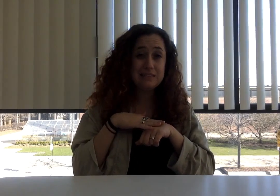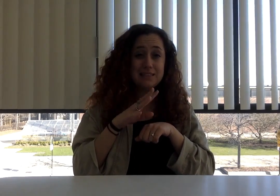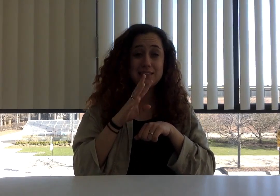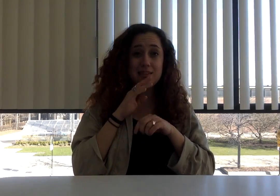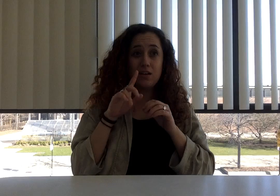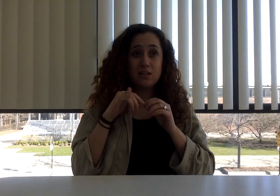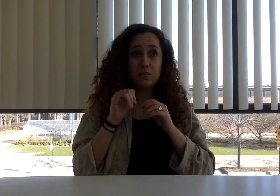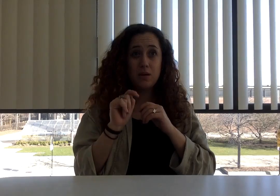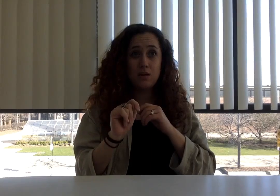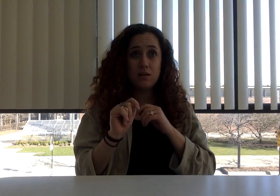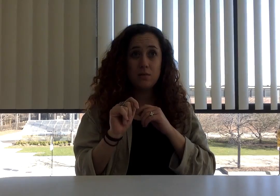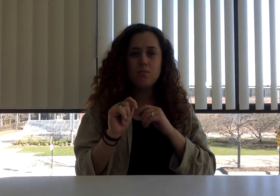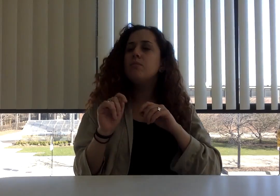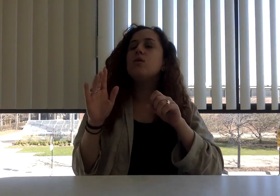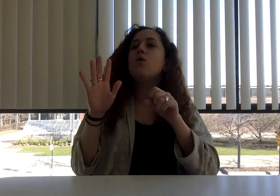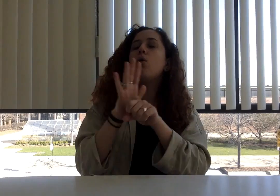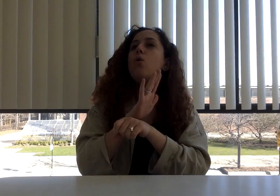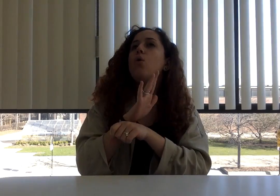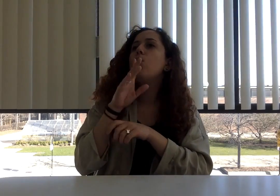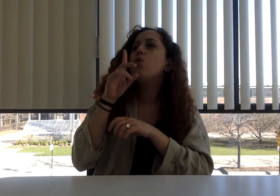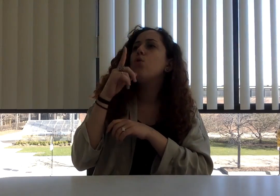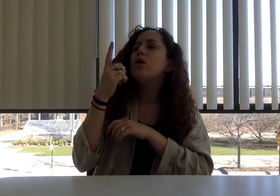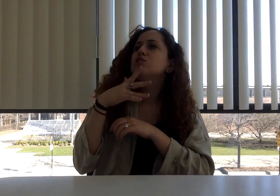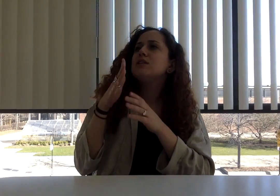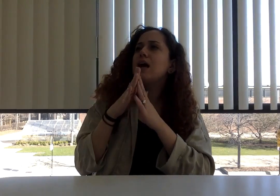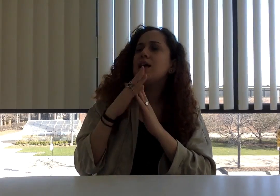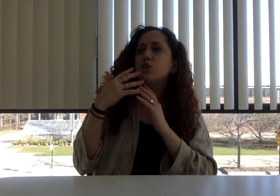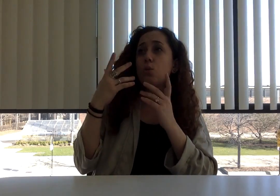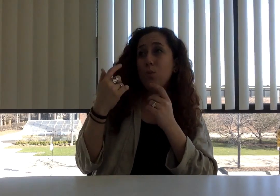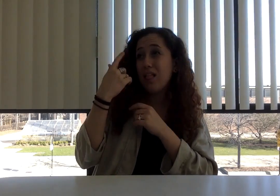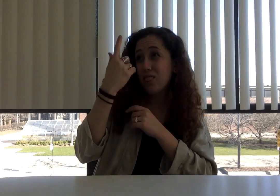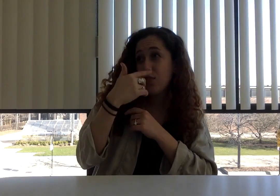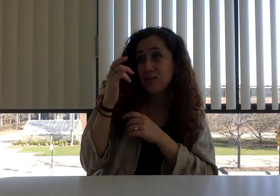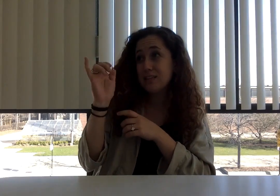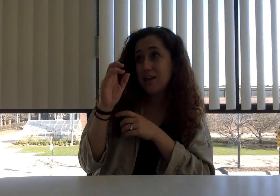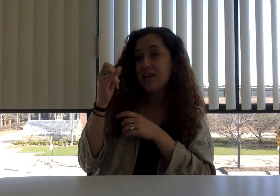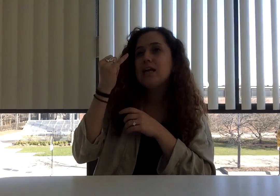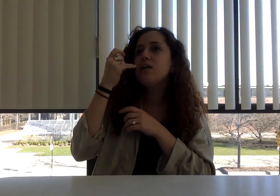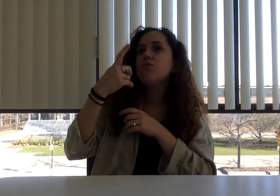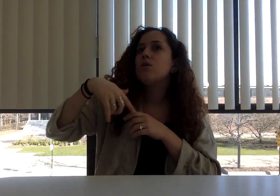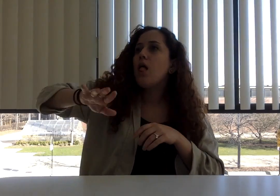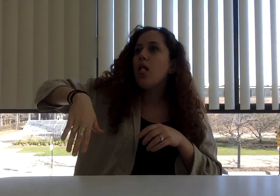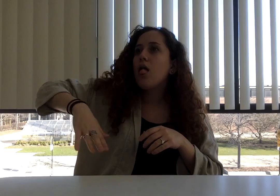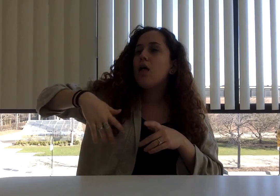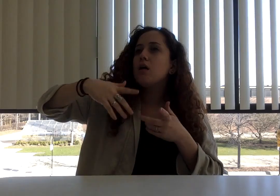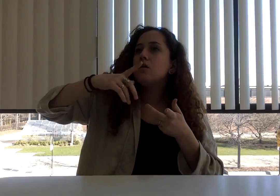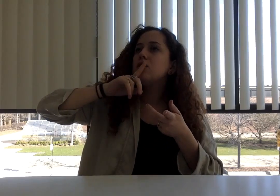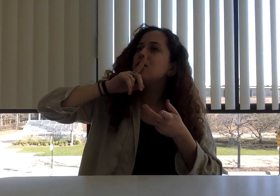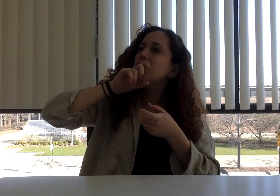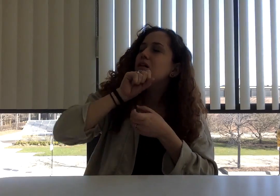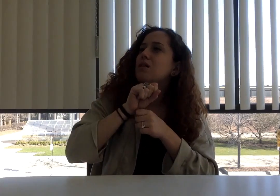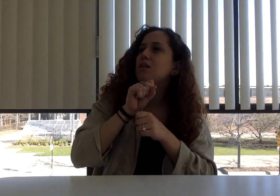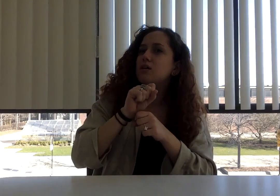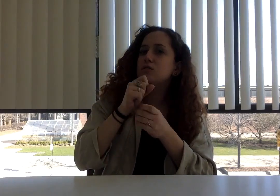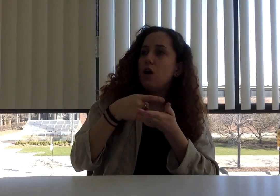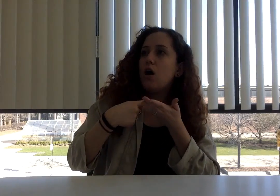like asking what it's supposed to look like, and if we haven't explicitly talked about like, you know what I mean? You have. Like I was